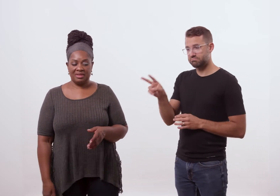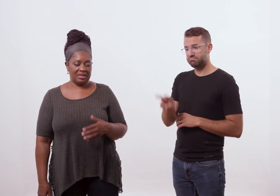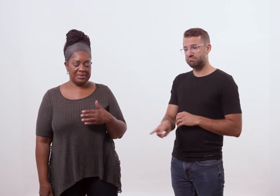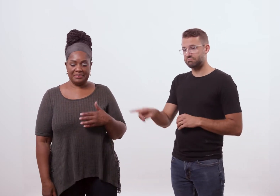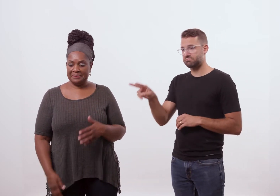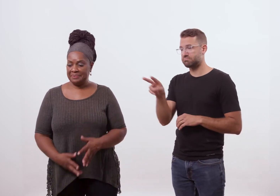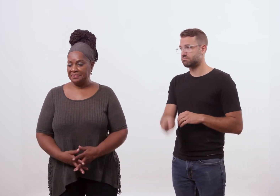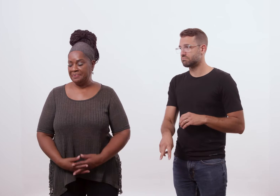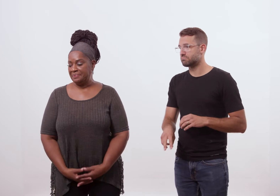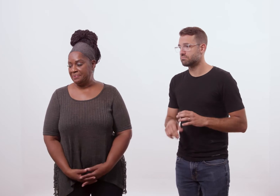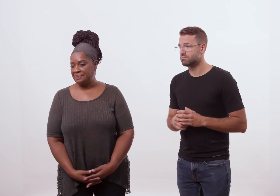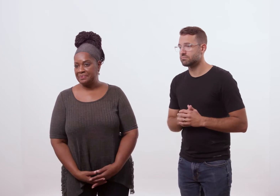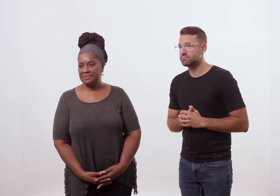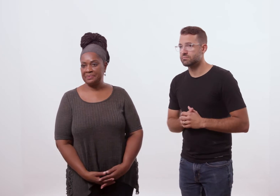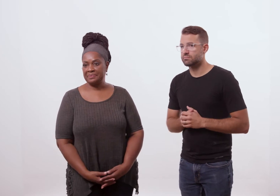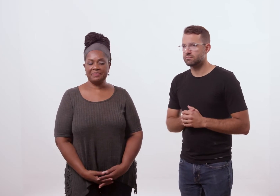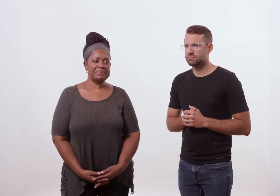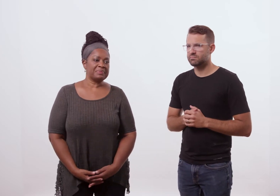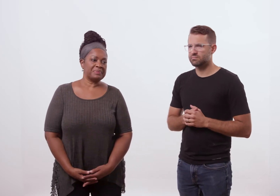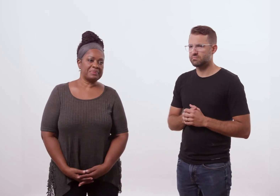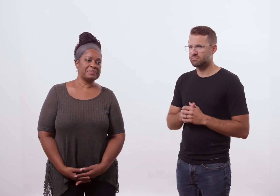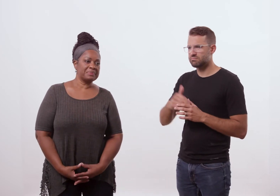What is it, Scouter? Stop laughing.